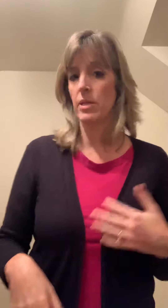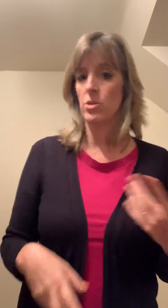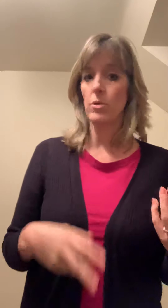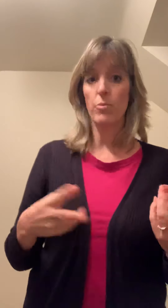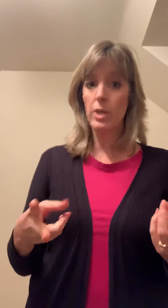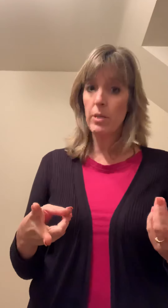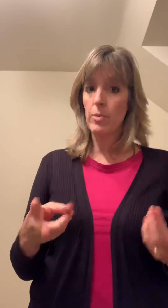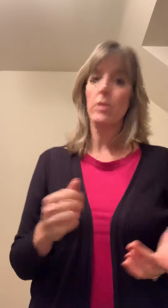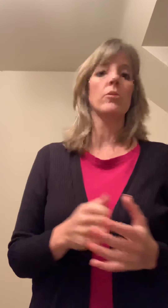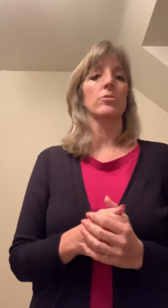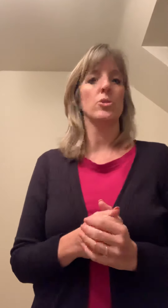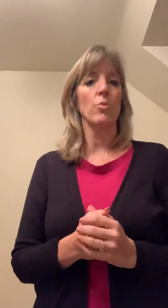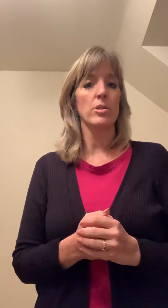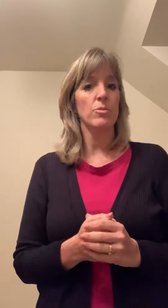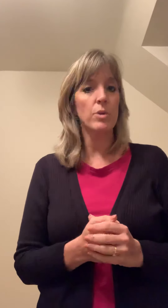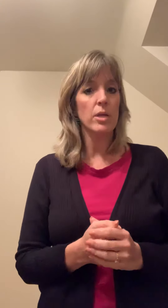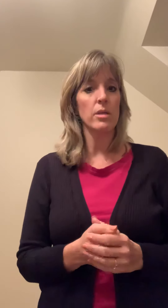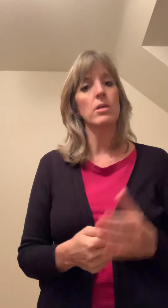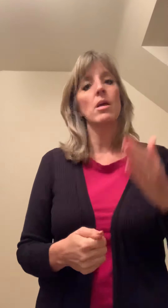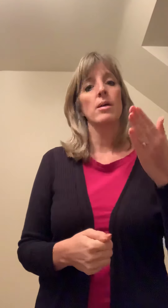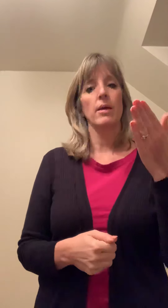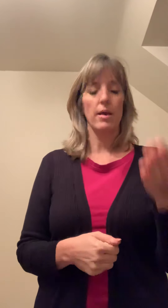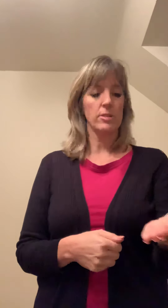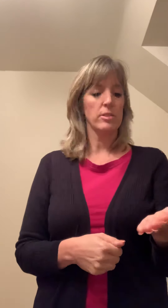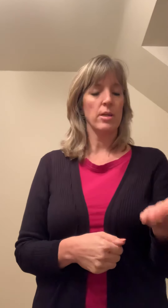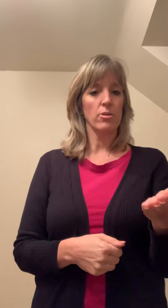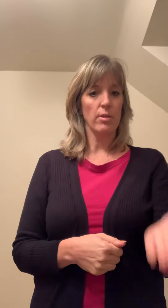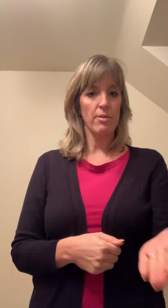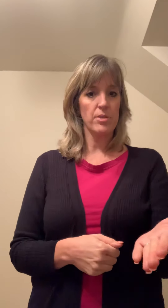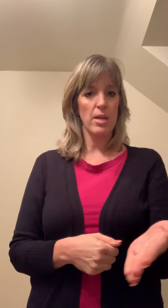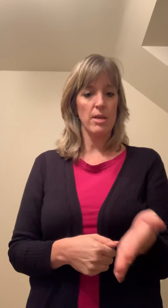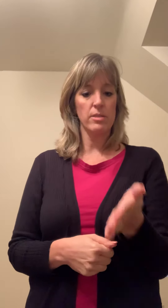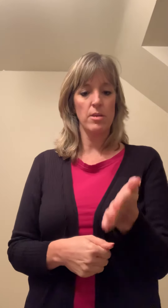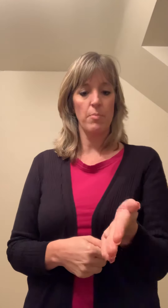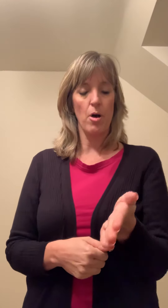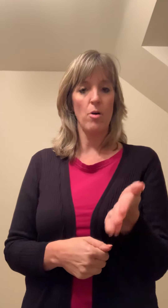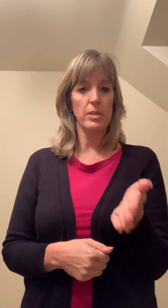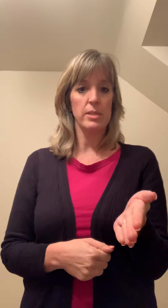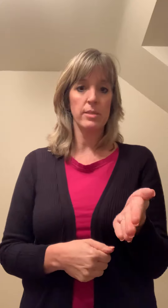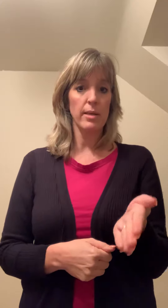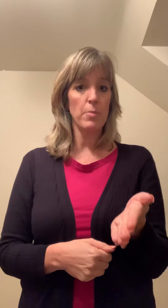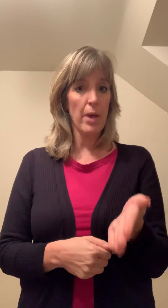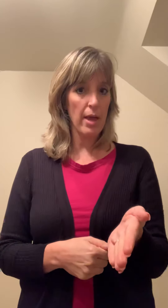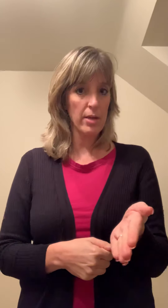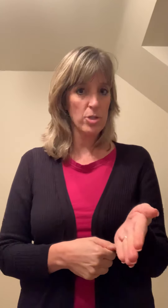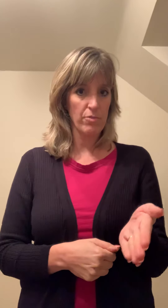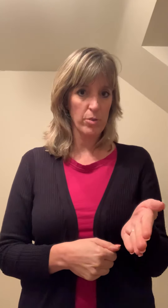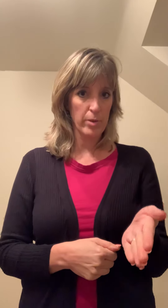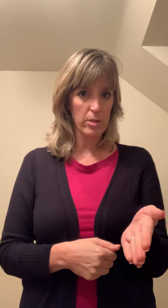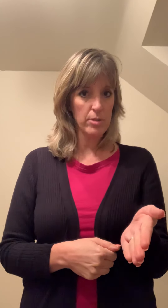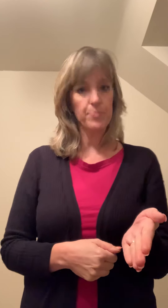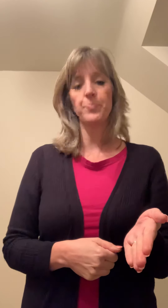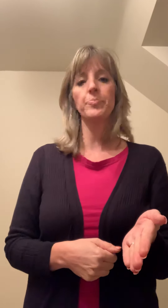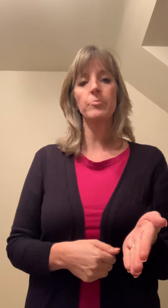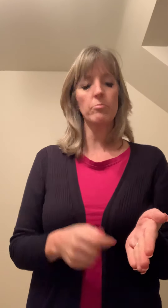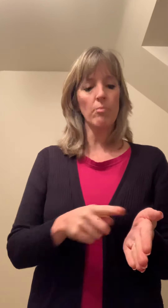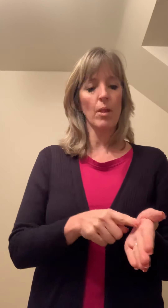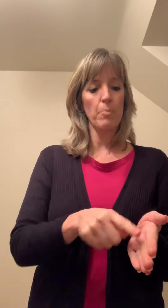do you want to read a book, or do you want to read? Okay. So you take your left hand, palm. This is like the page of your book. Palm